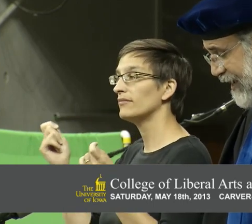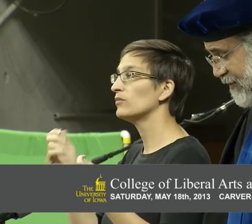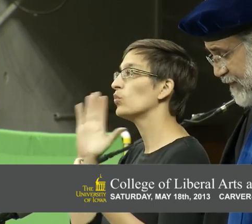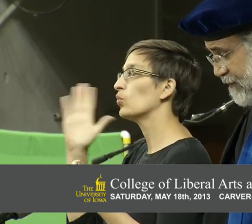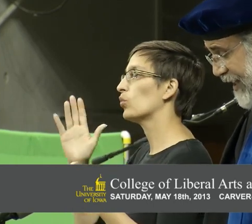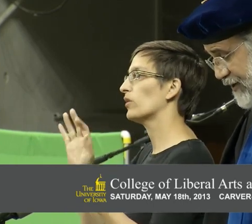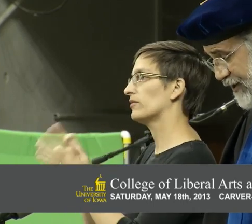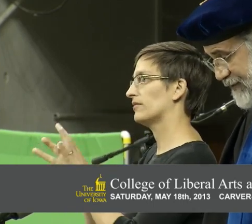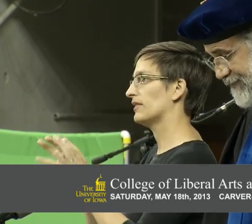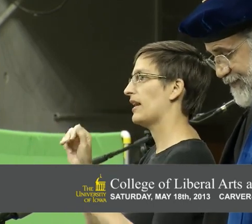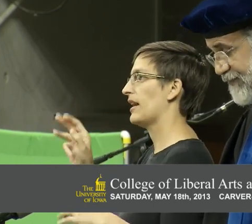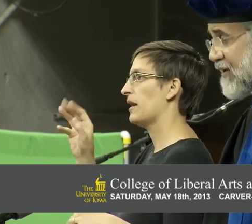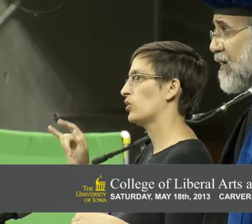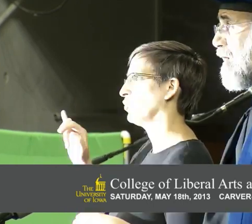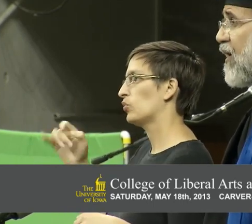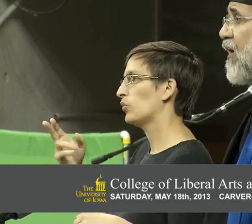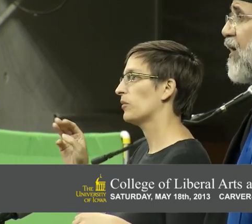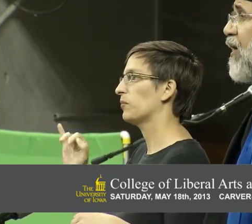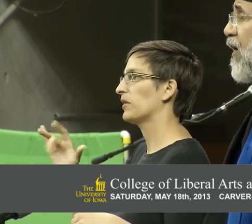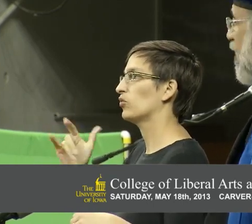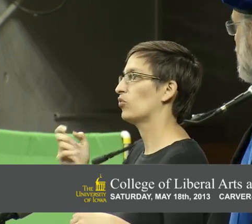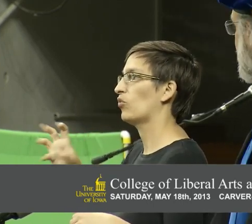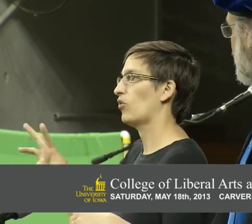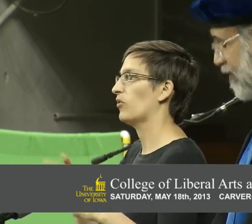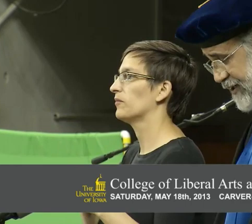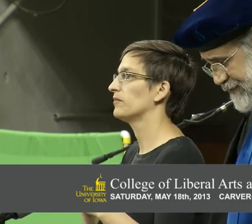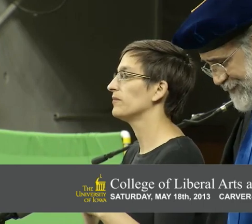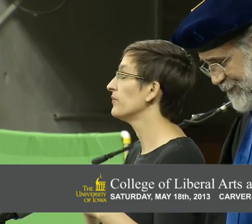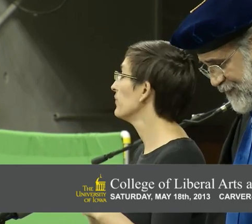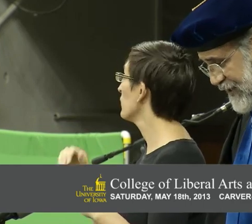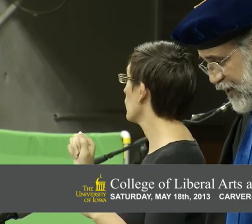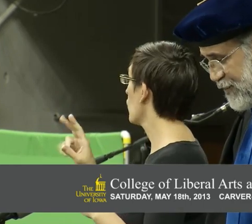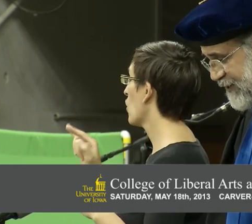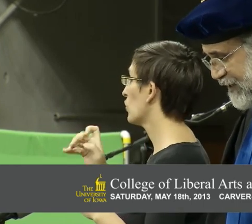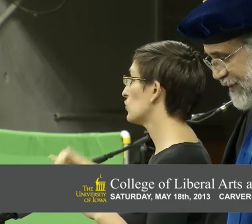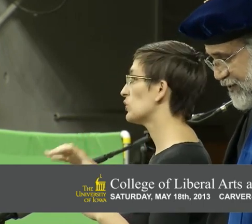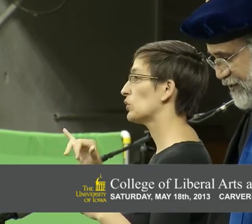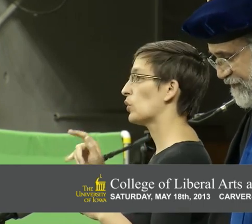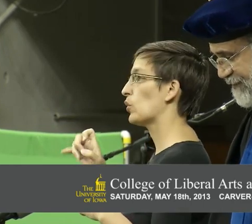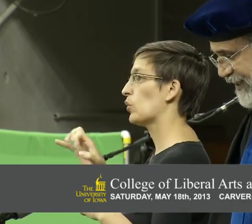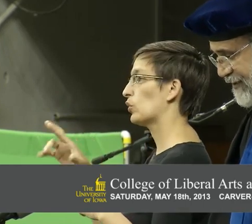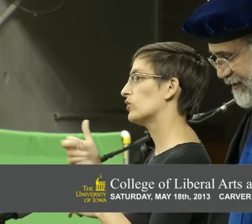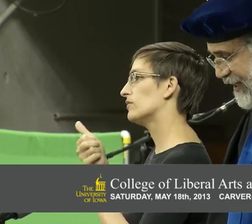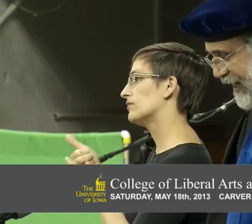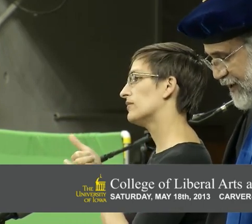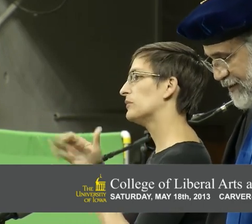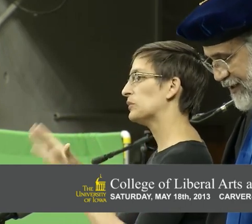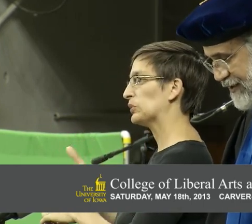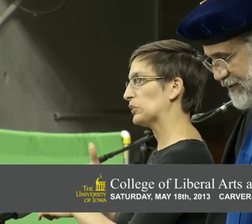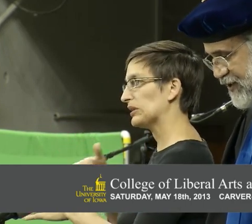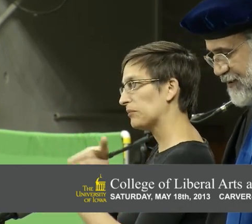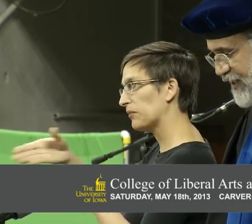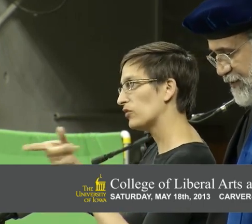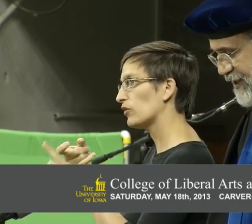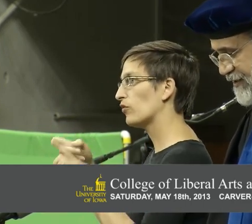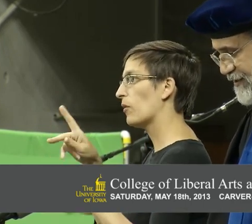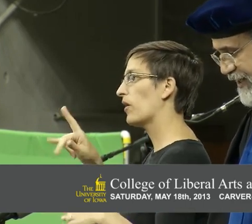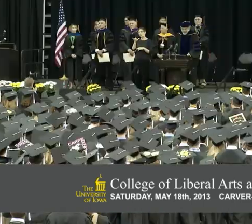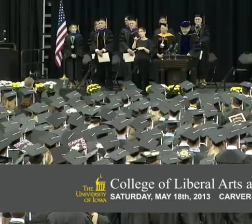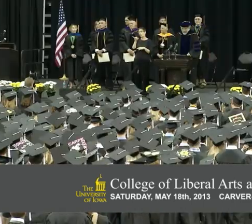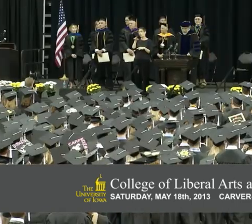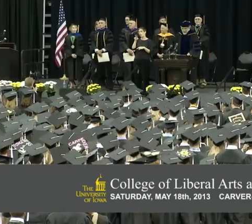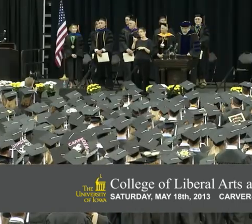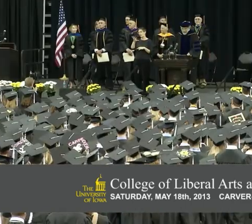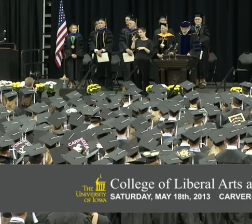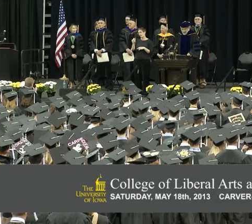Ms. Amruth McGraw. Audrey Yoder, a music major from Kelowna, Iowa, who is graduating